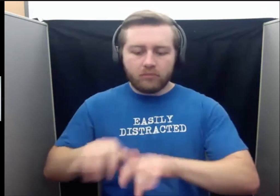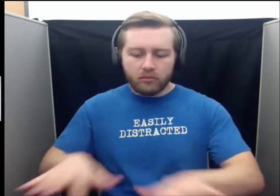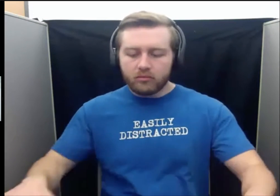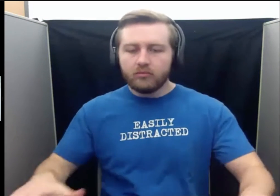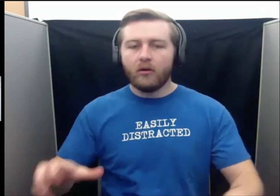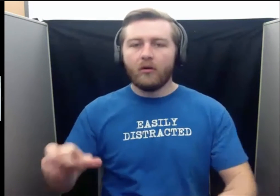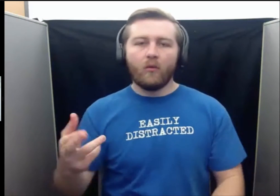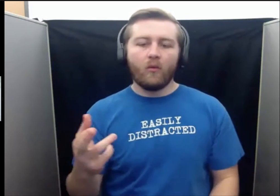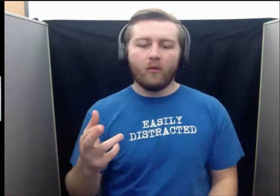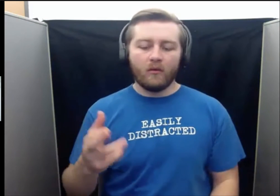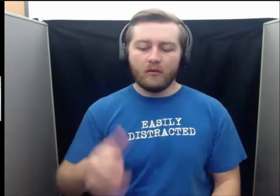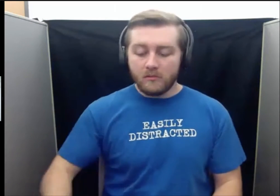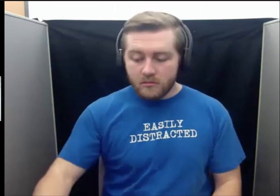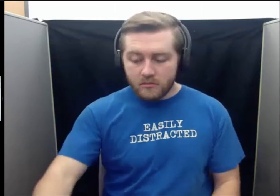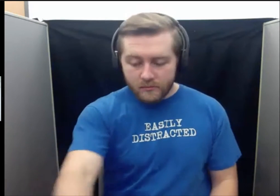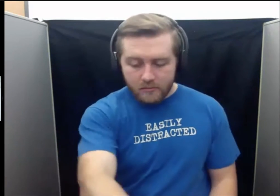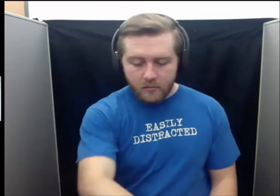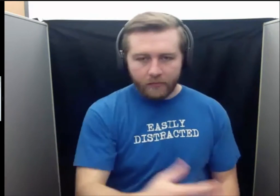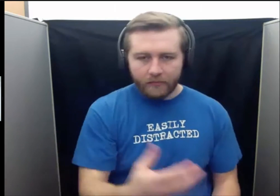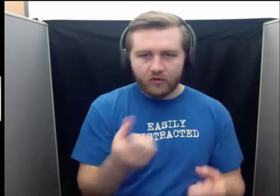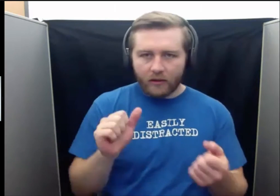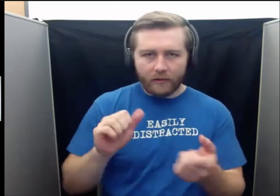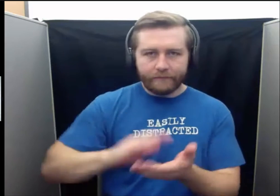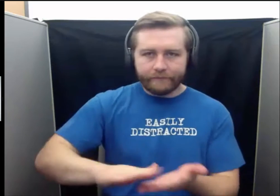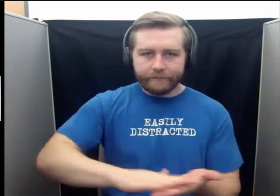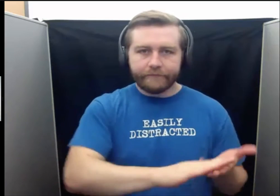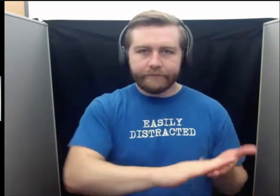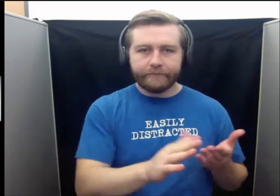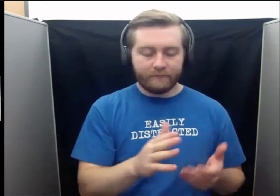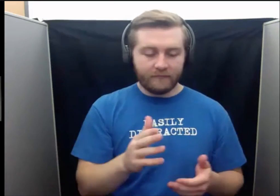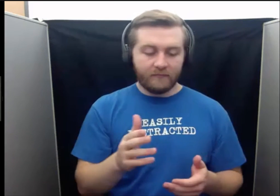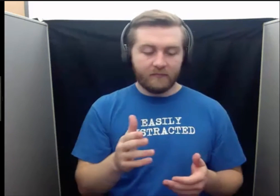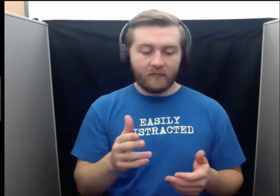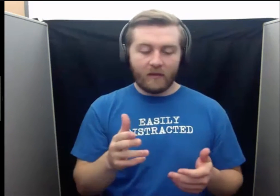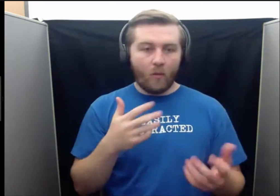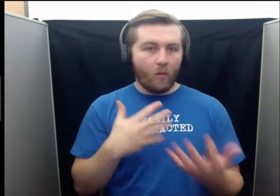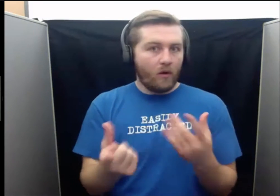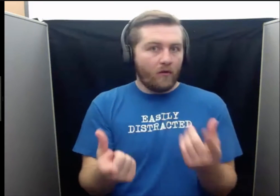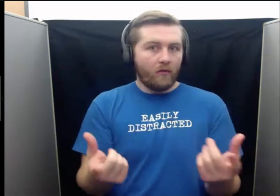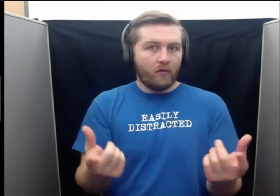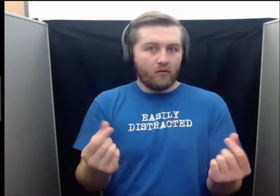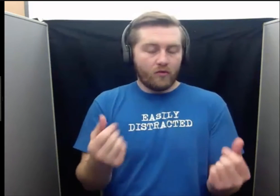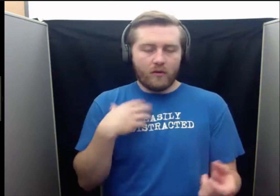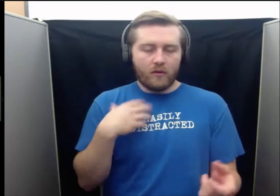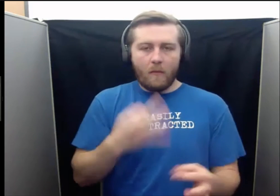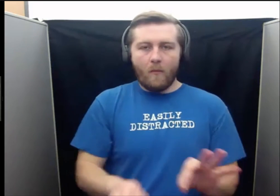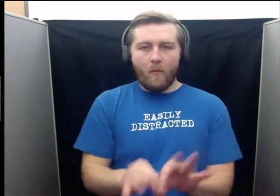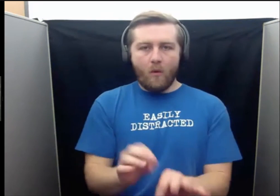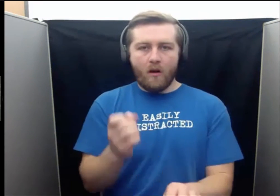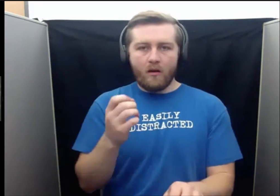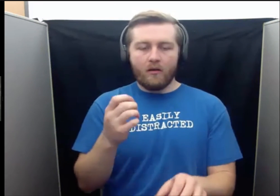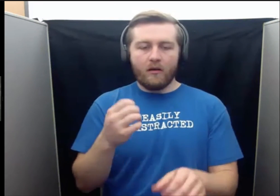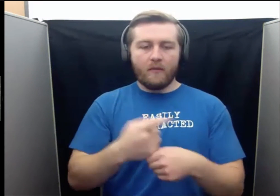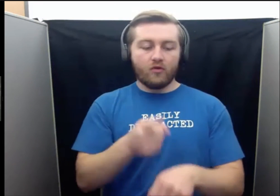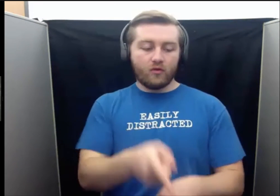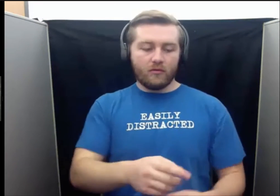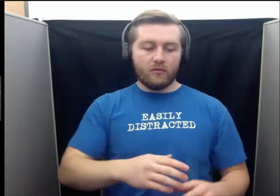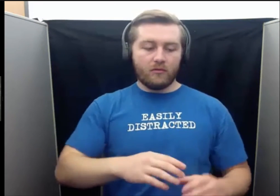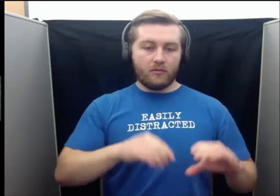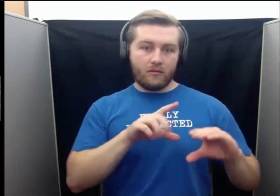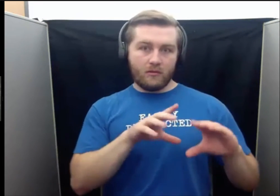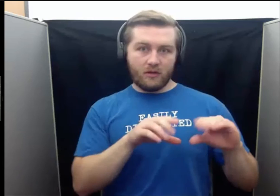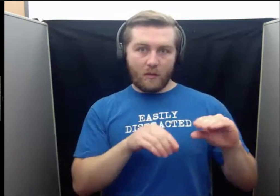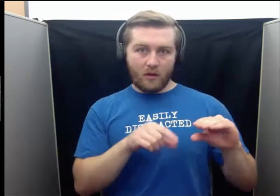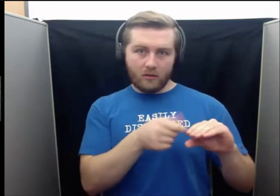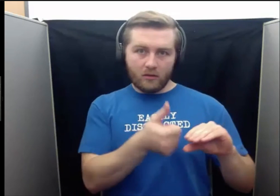pick anything else up. It's got all these nice little air pockets in here that trap the moisture or the water,